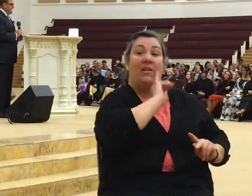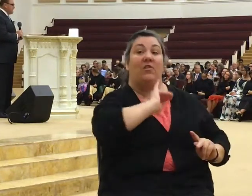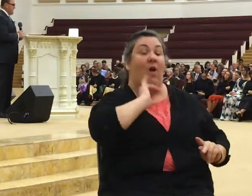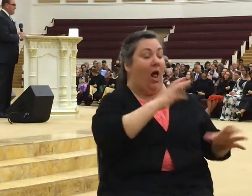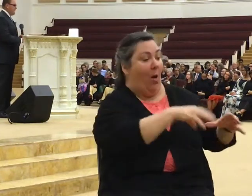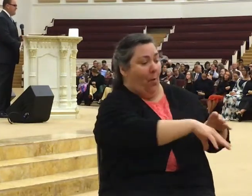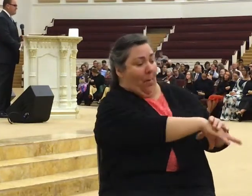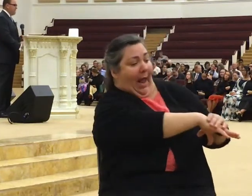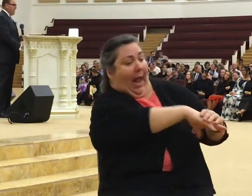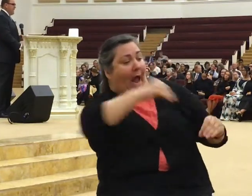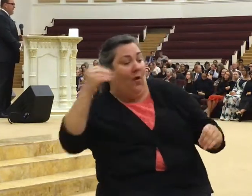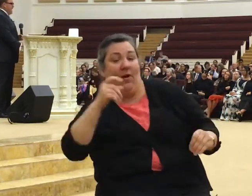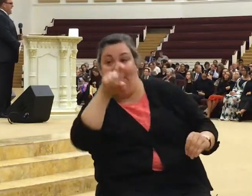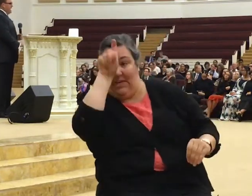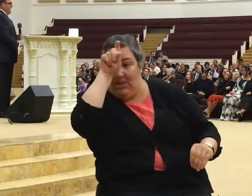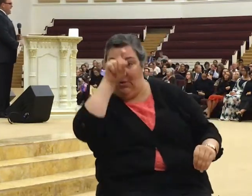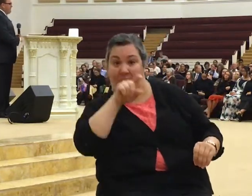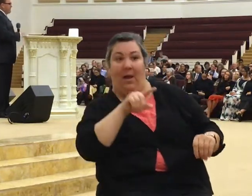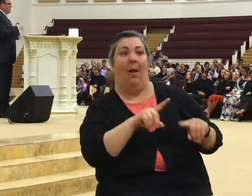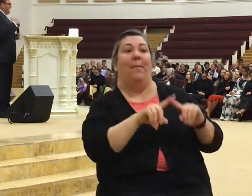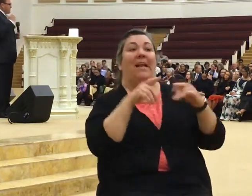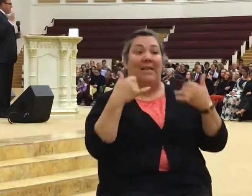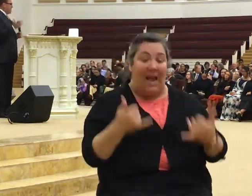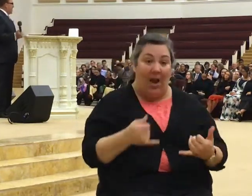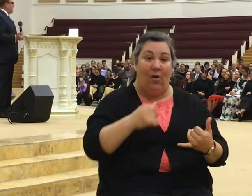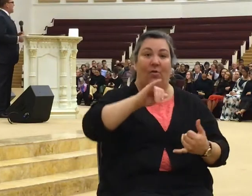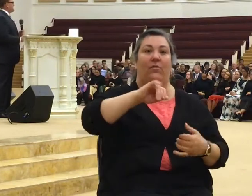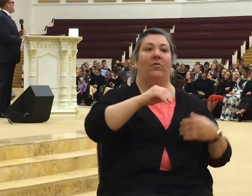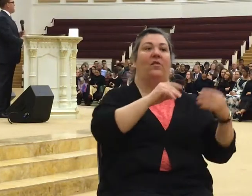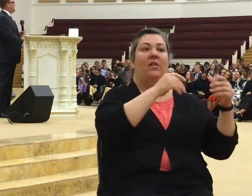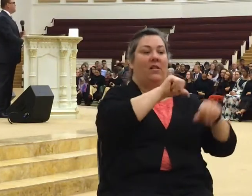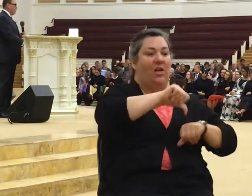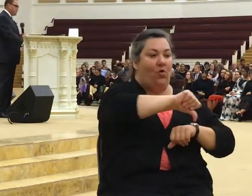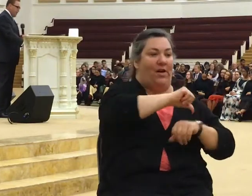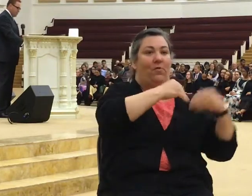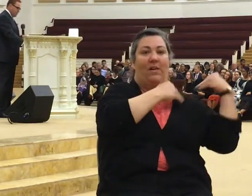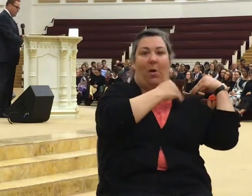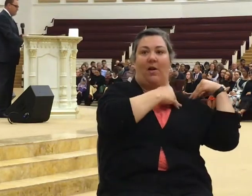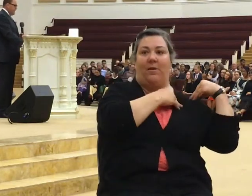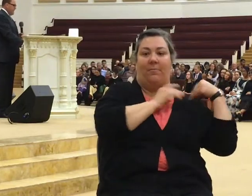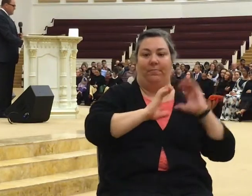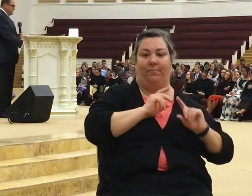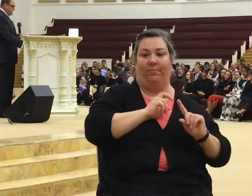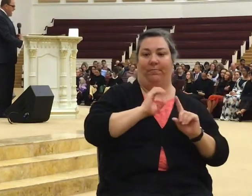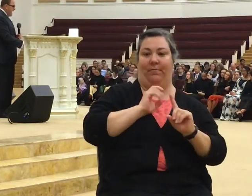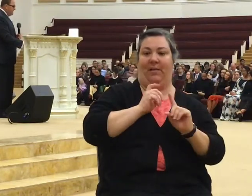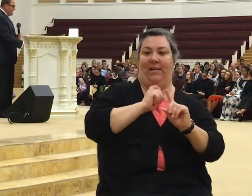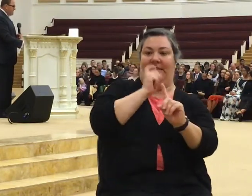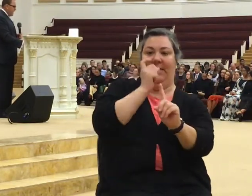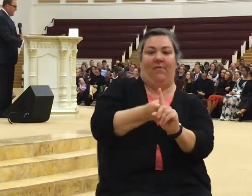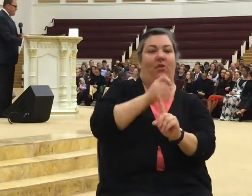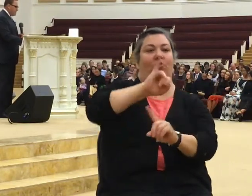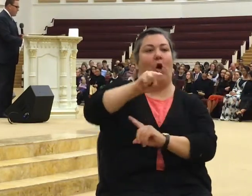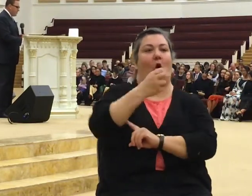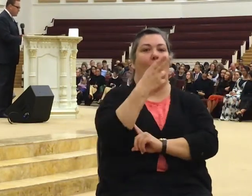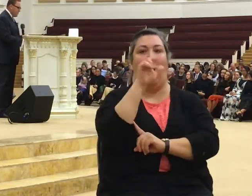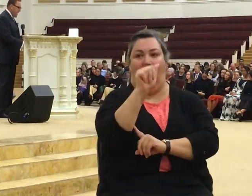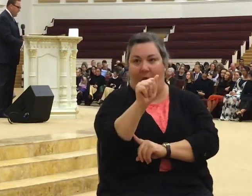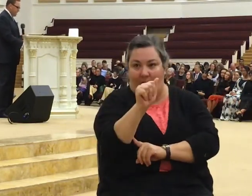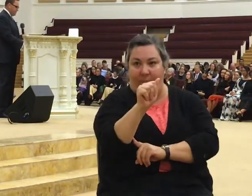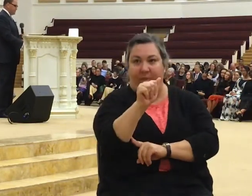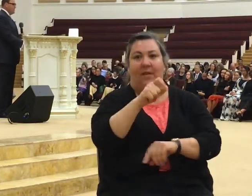he has led them, and now the mantle of anointing has come upon Joshua. It is a time of